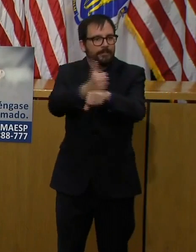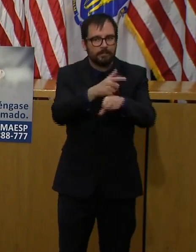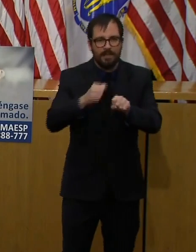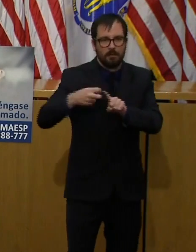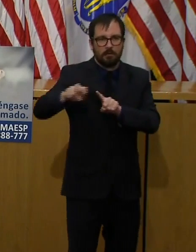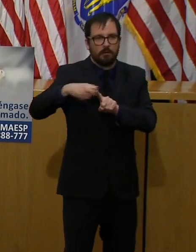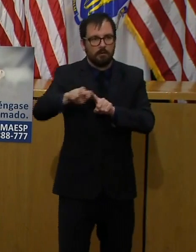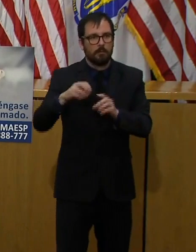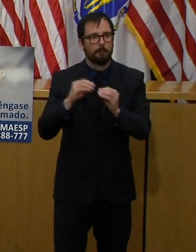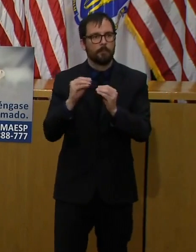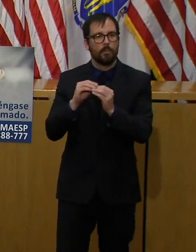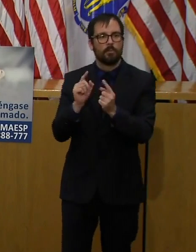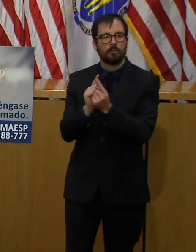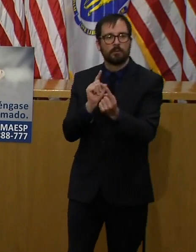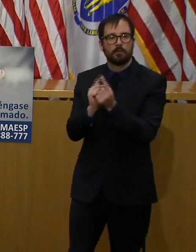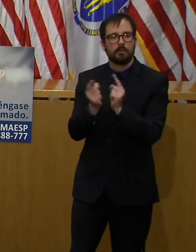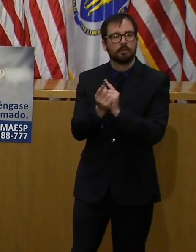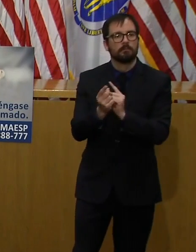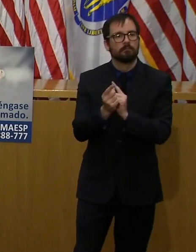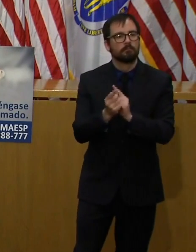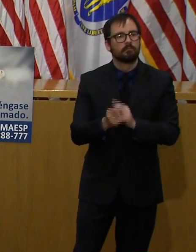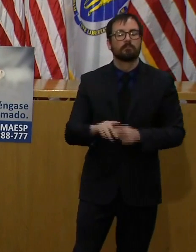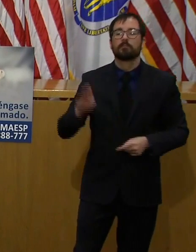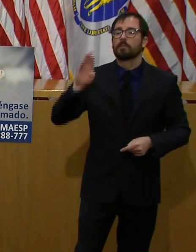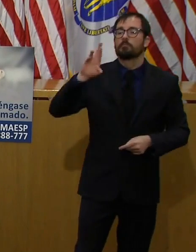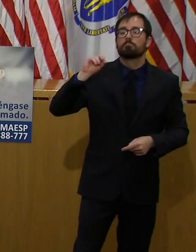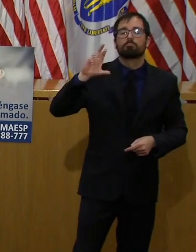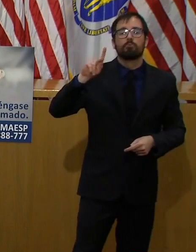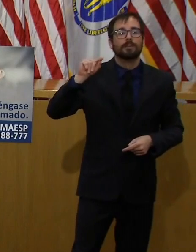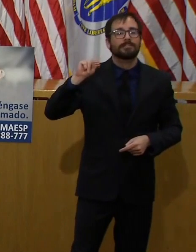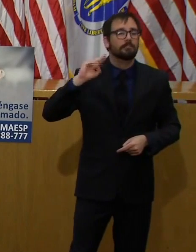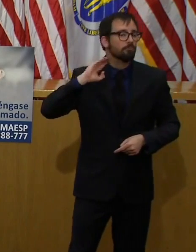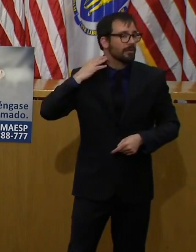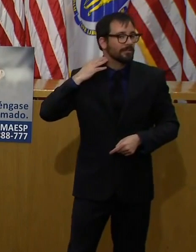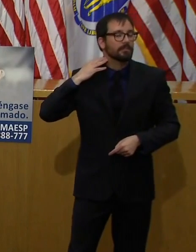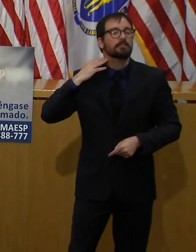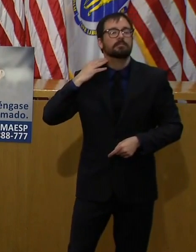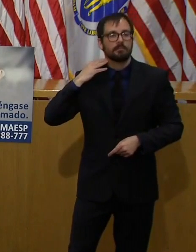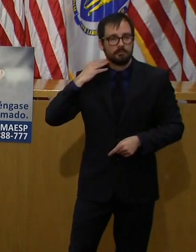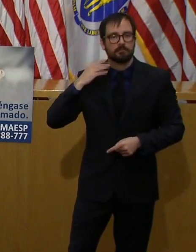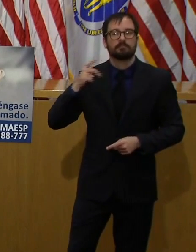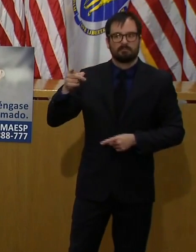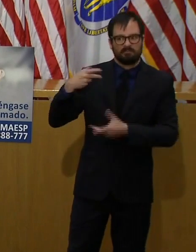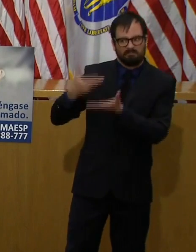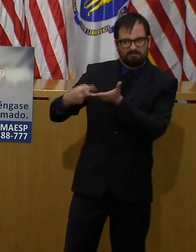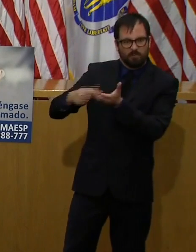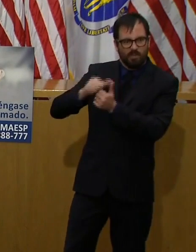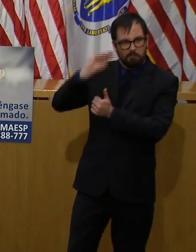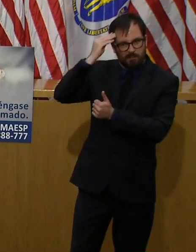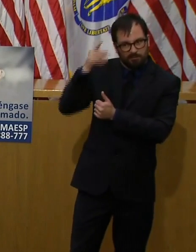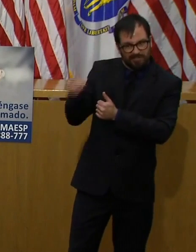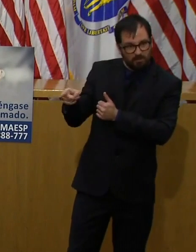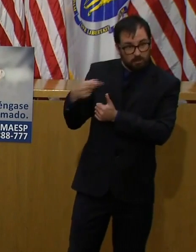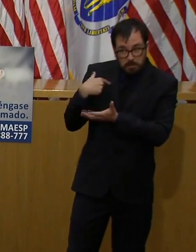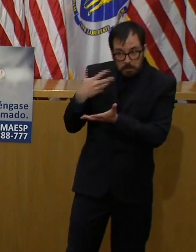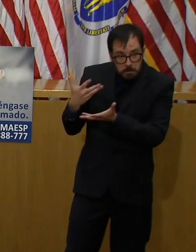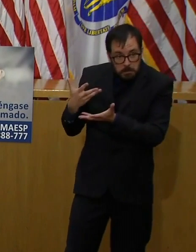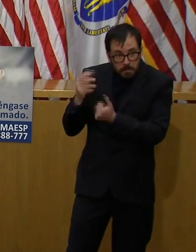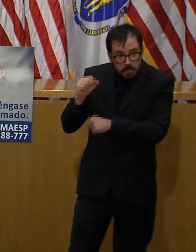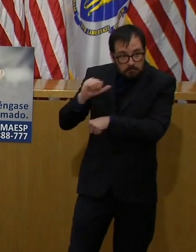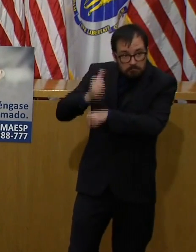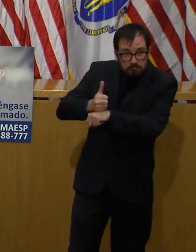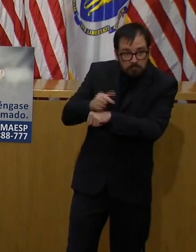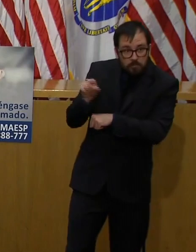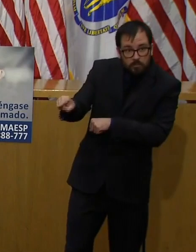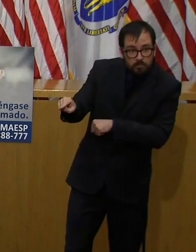Brockton Health Center to create sort of alternative site in order to create community distancing, social distancing